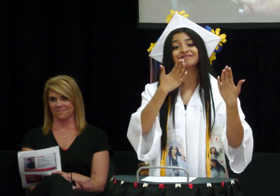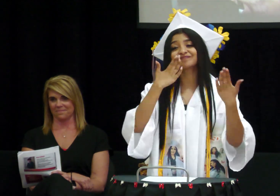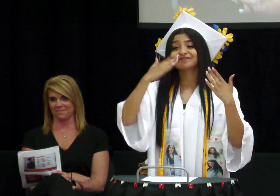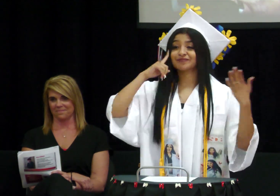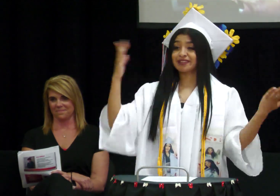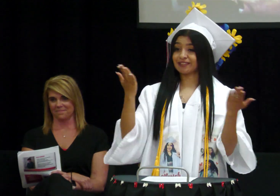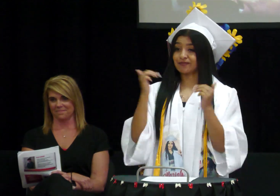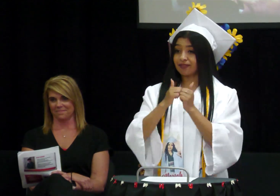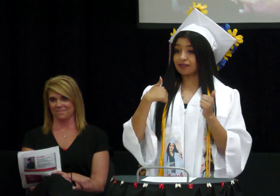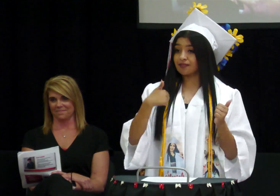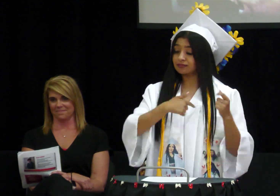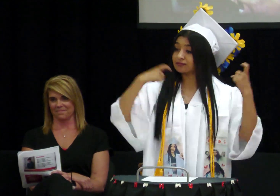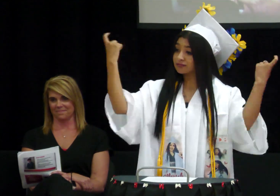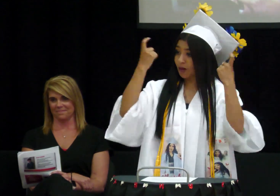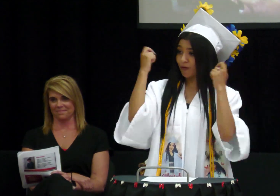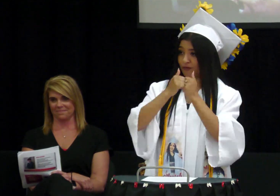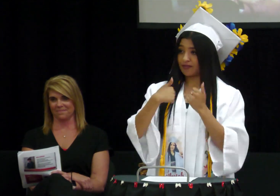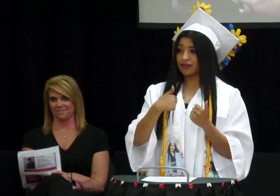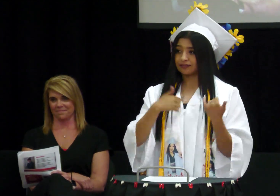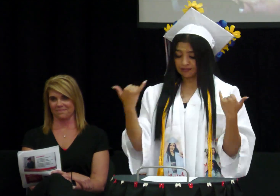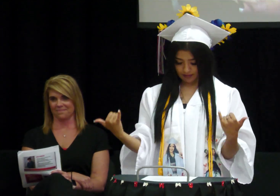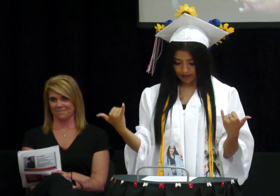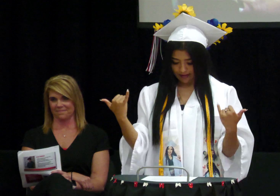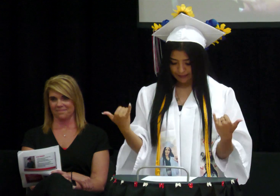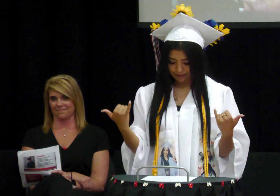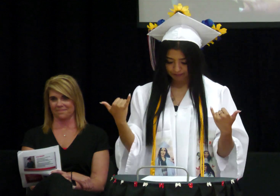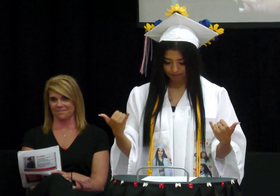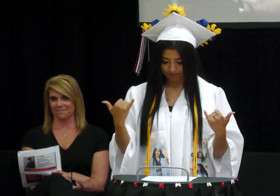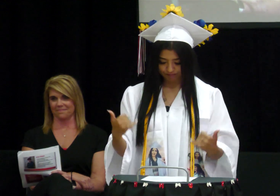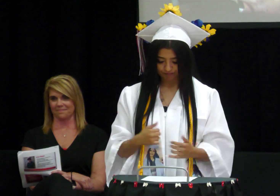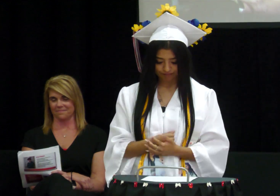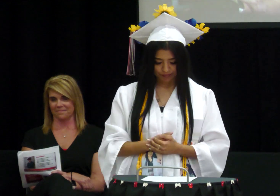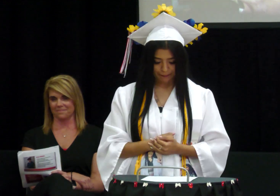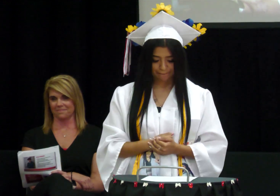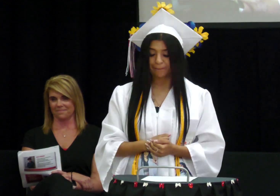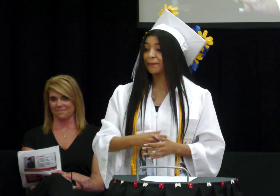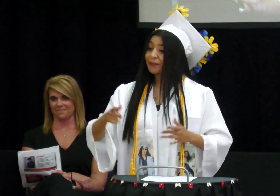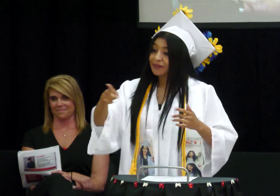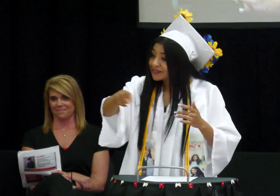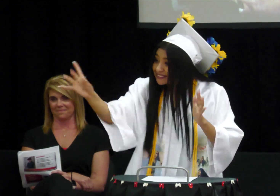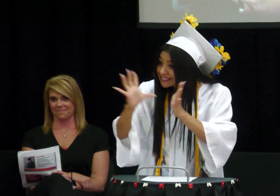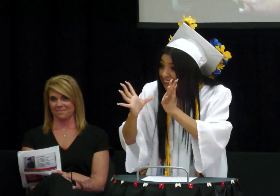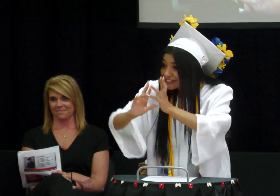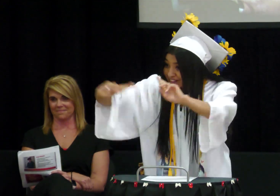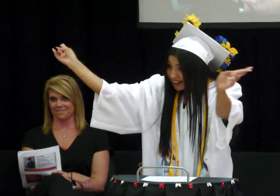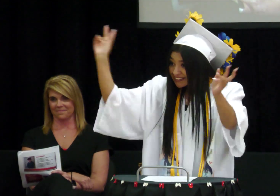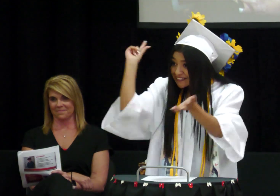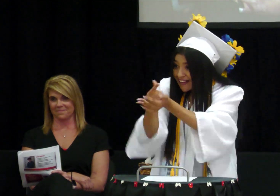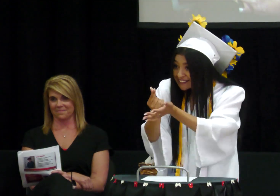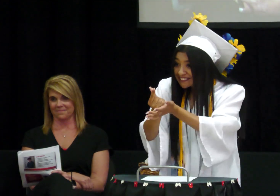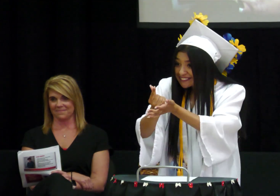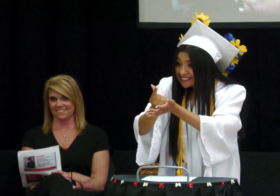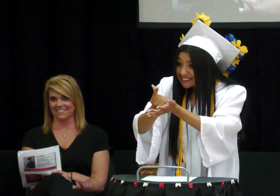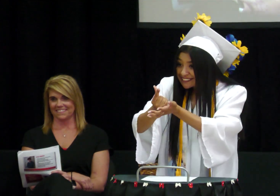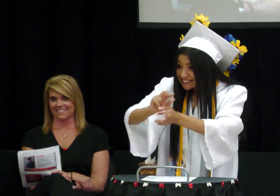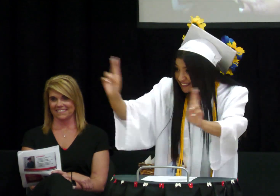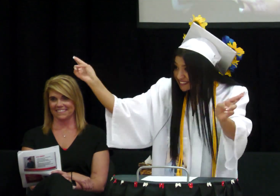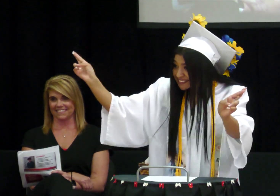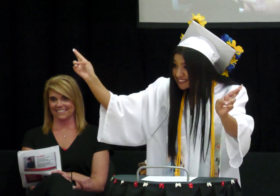Seniors, family of the seniors here, thank you for coming and celebrating with us today. Are you ready to graduate, seniors? Are you